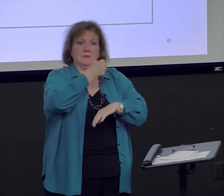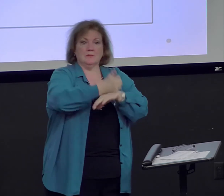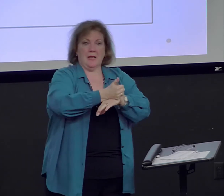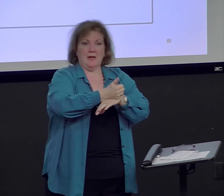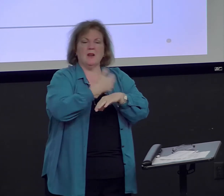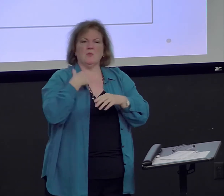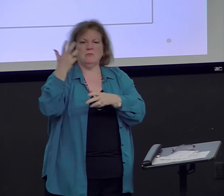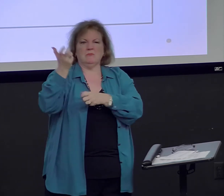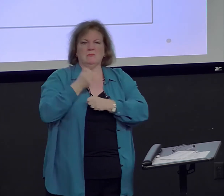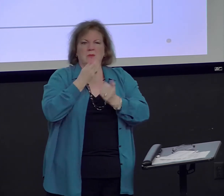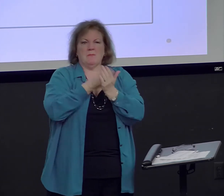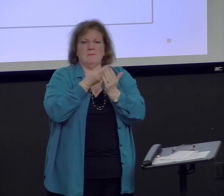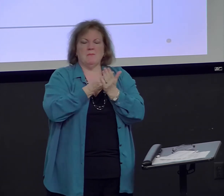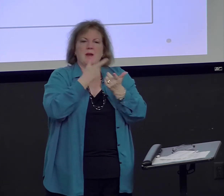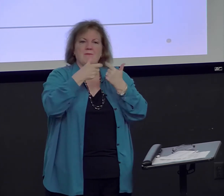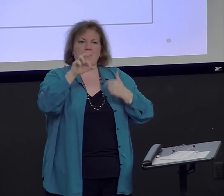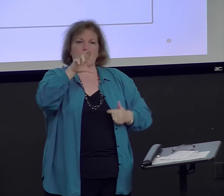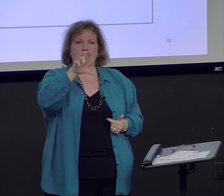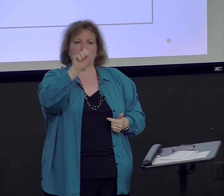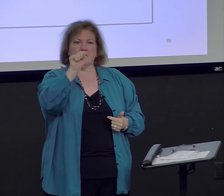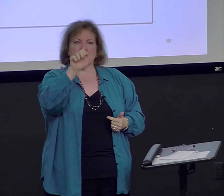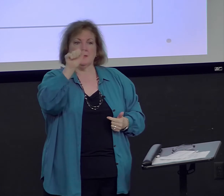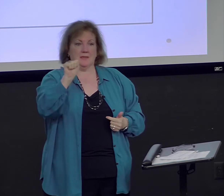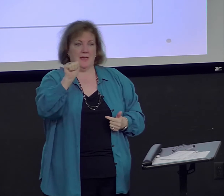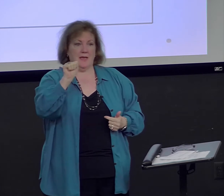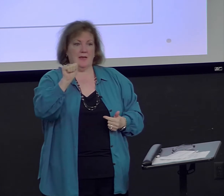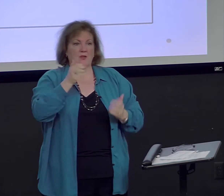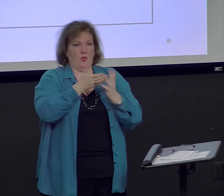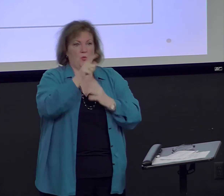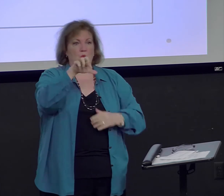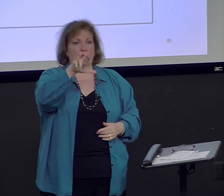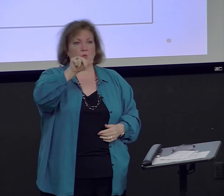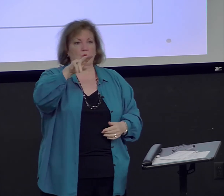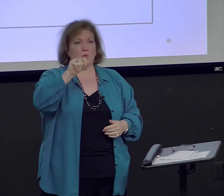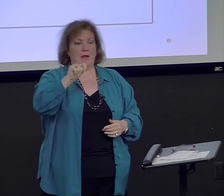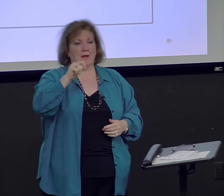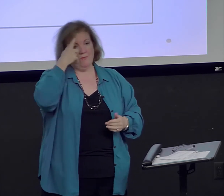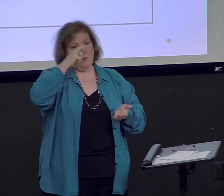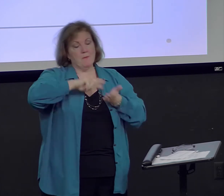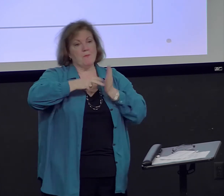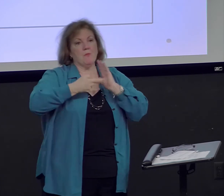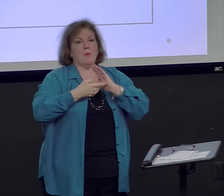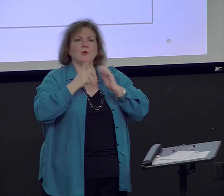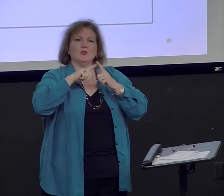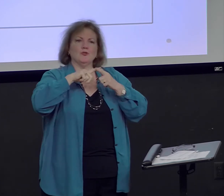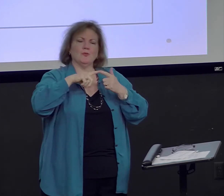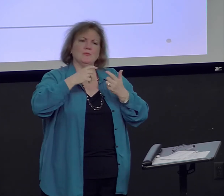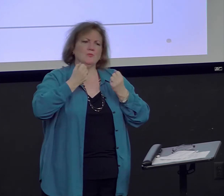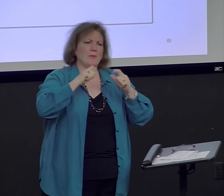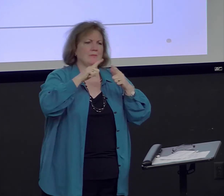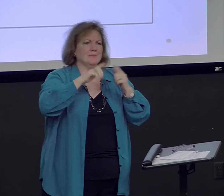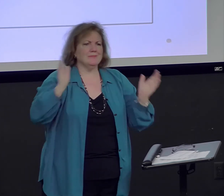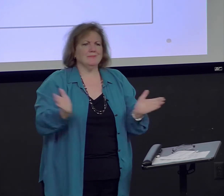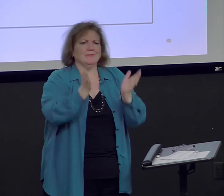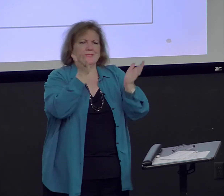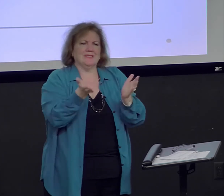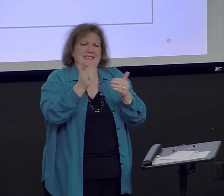reason why we've established this center, is to take advantage of money that we've gotten through grants